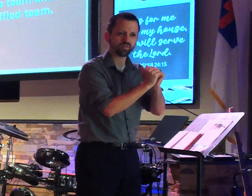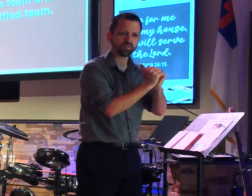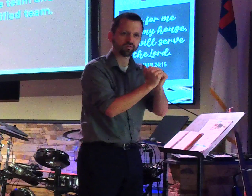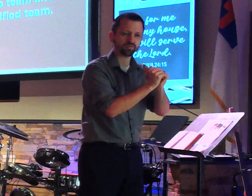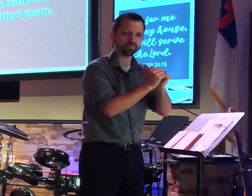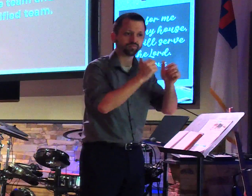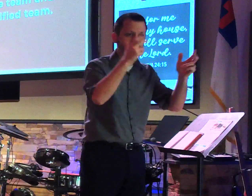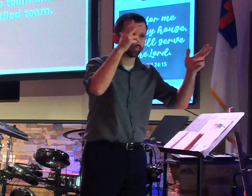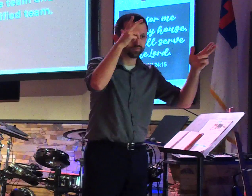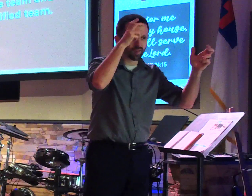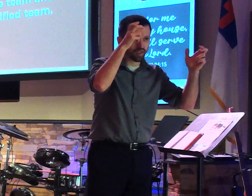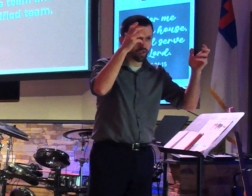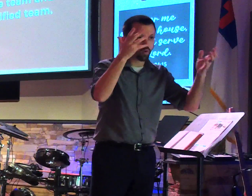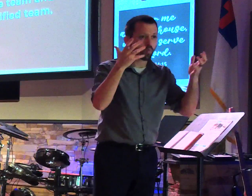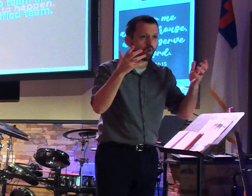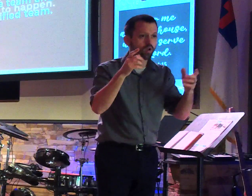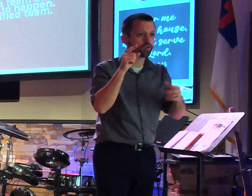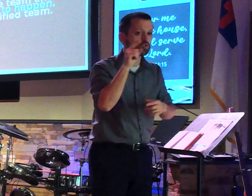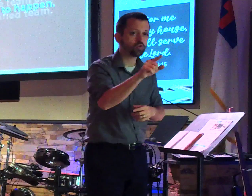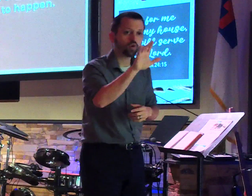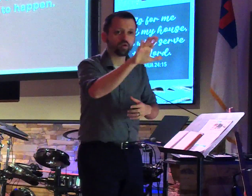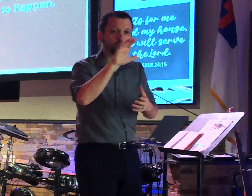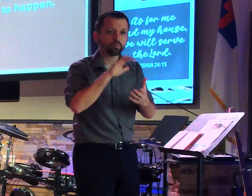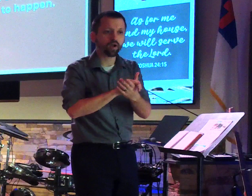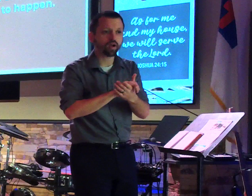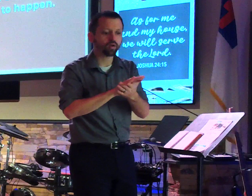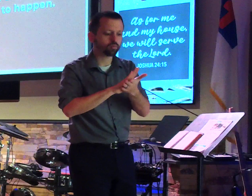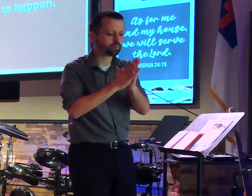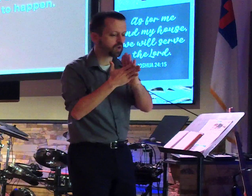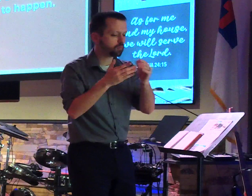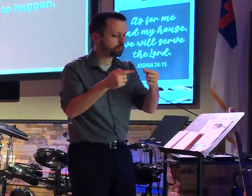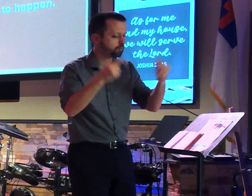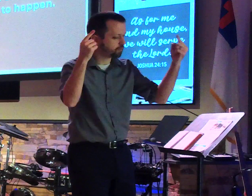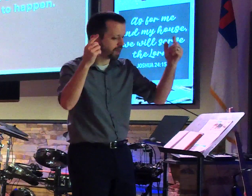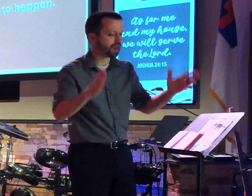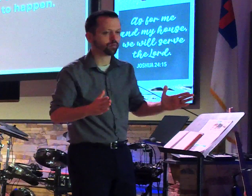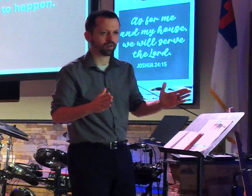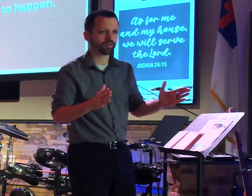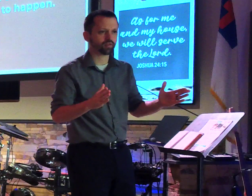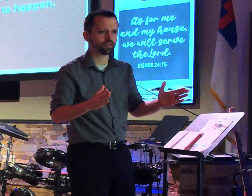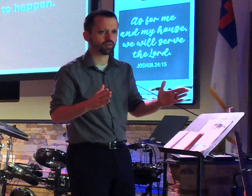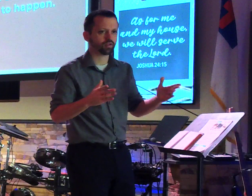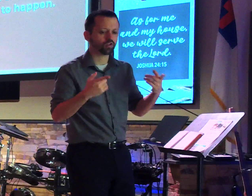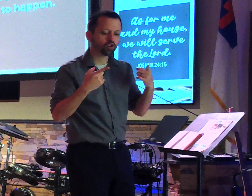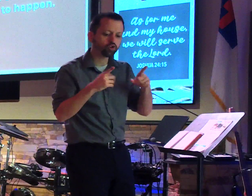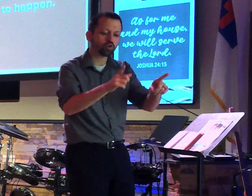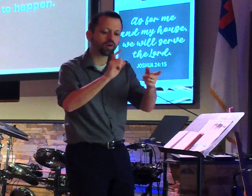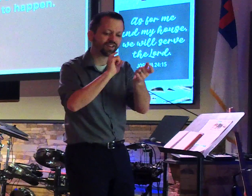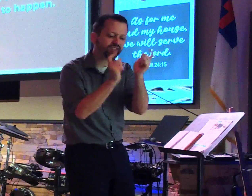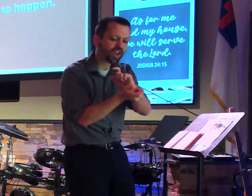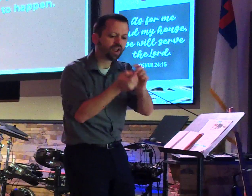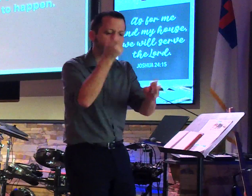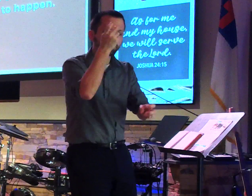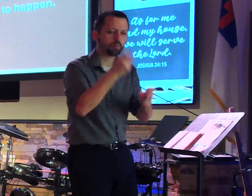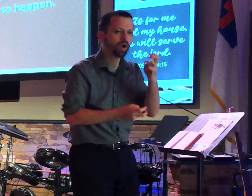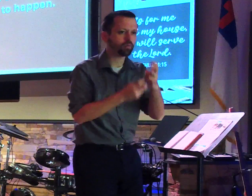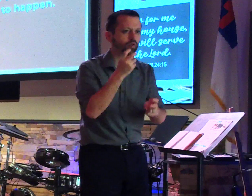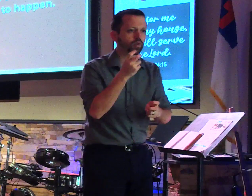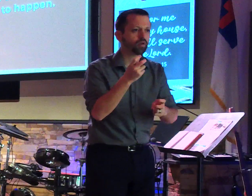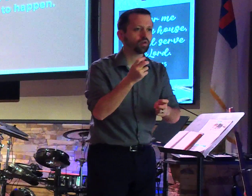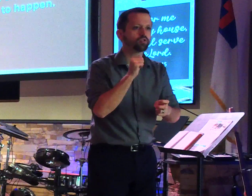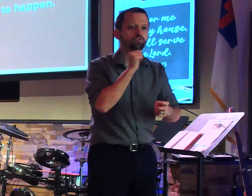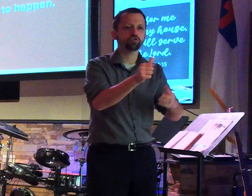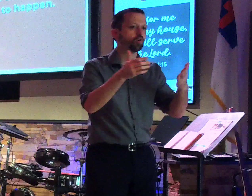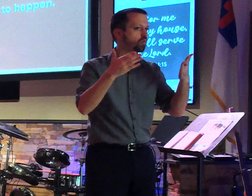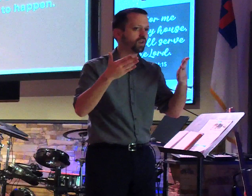Satan wants you and your spouse to become adversarial during the changes and trials of life. But don't allow that